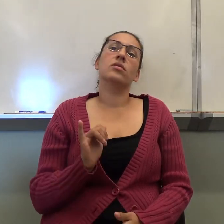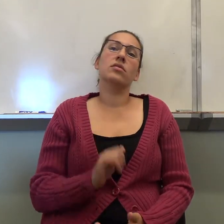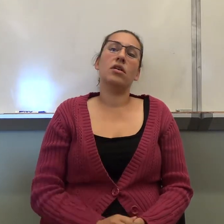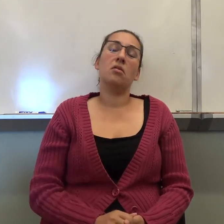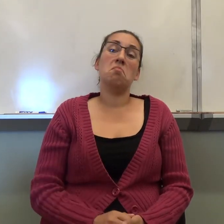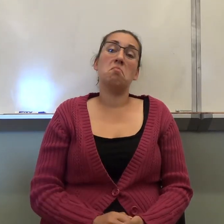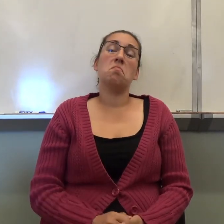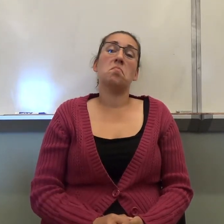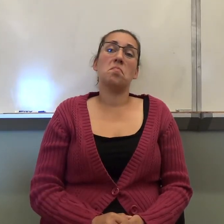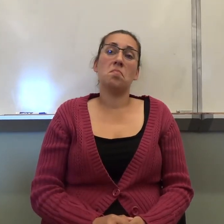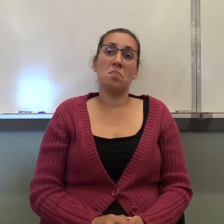We had some of this yesterday.